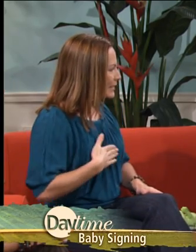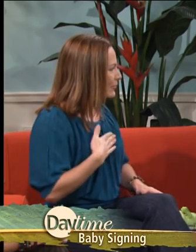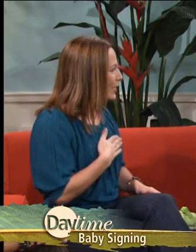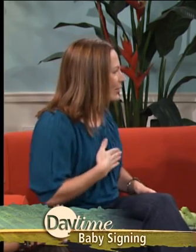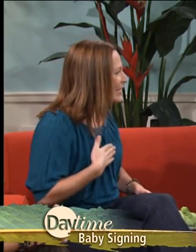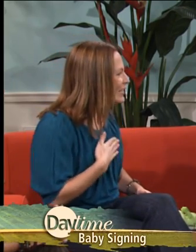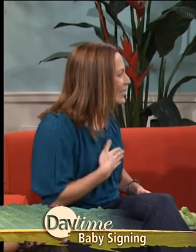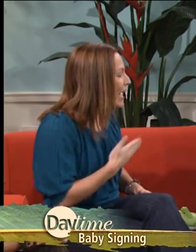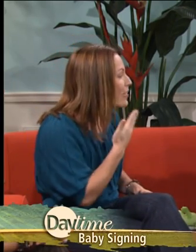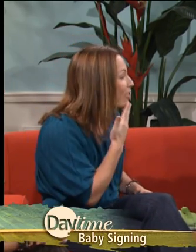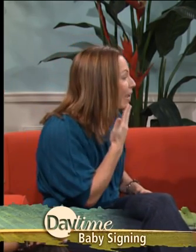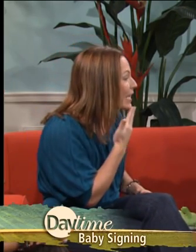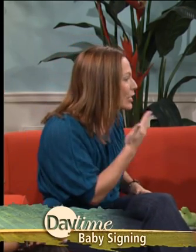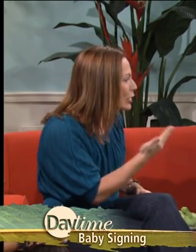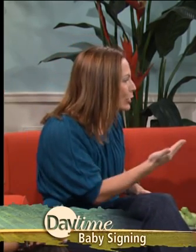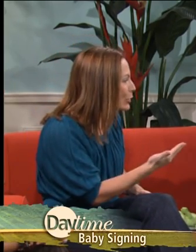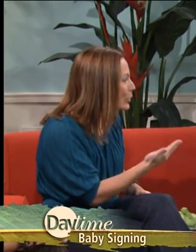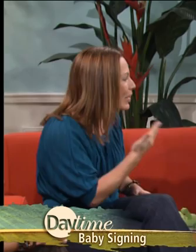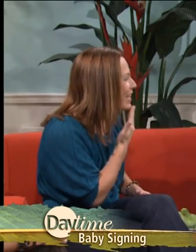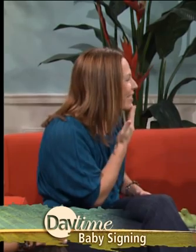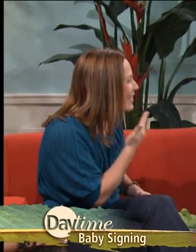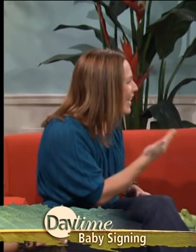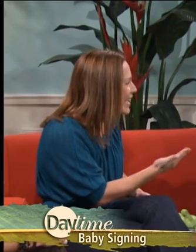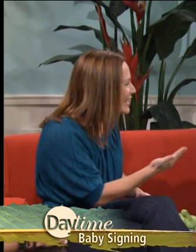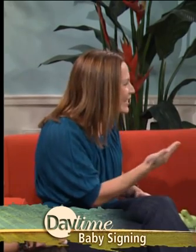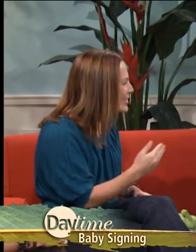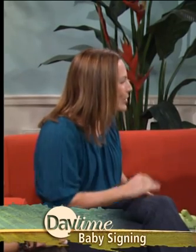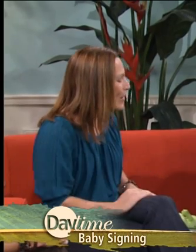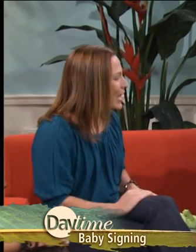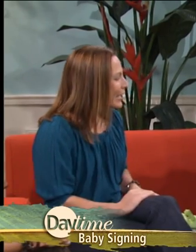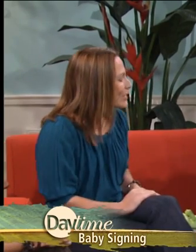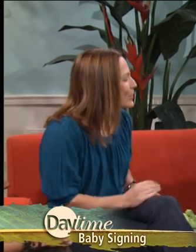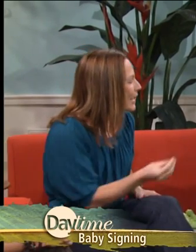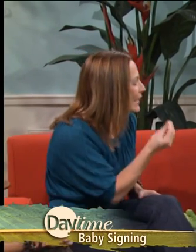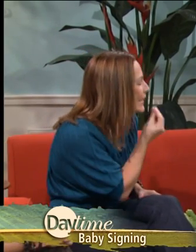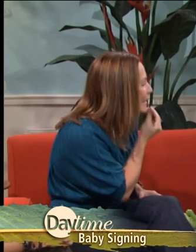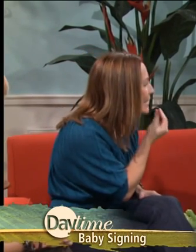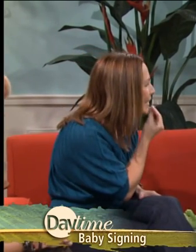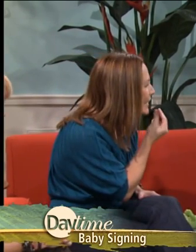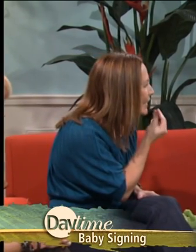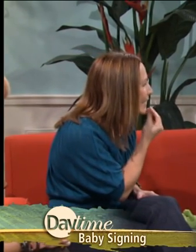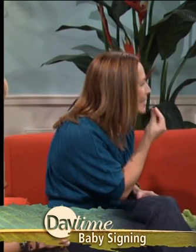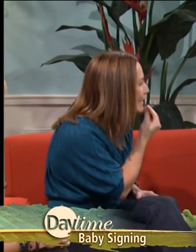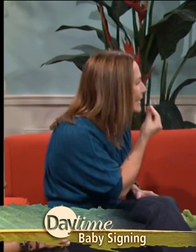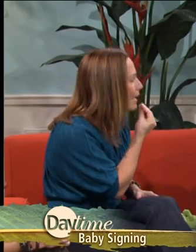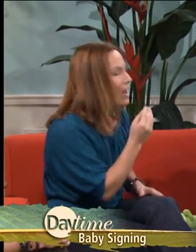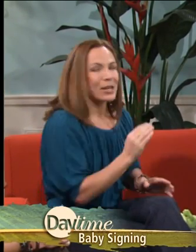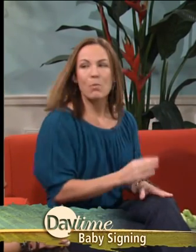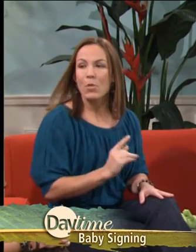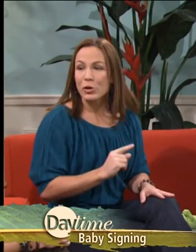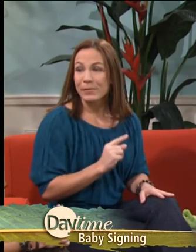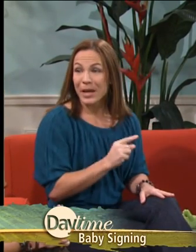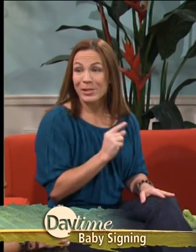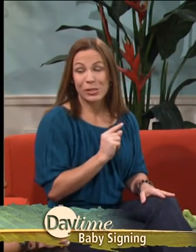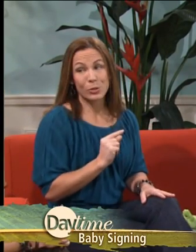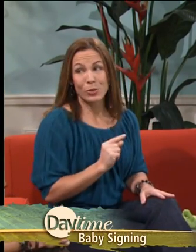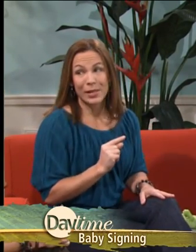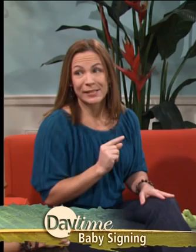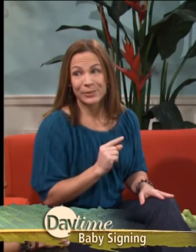Very good, and thank you. Thank you. Can you sign eat? Eat, eat. Now, most babies don't do this.